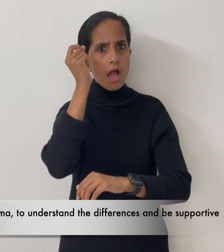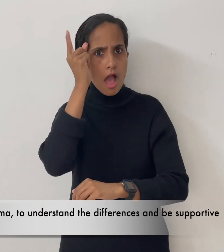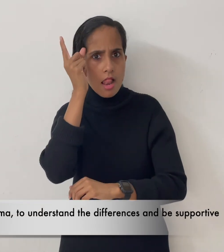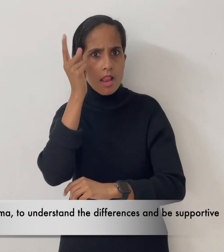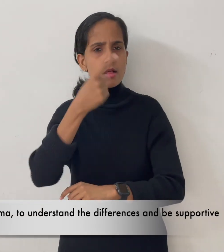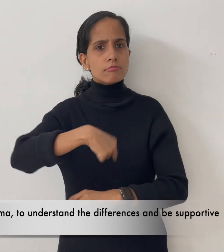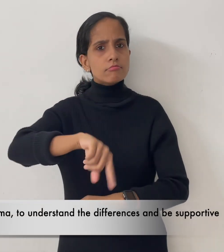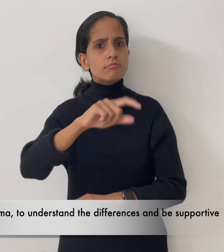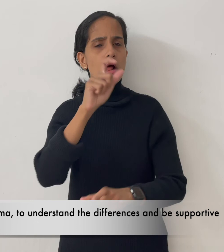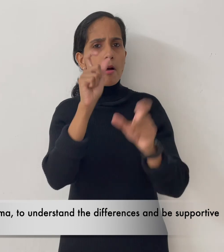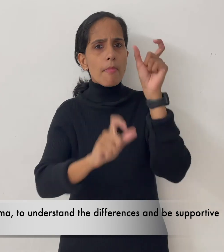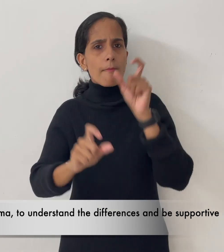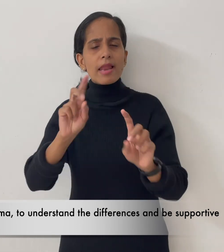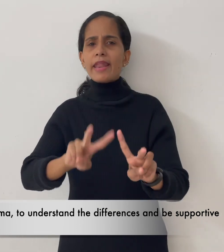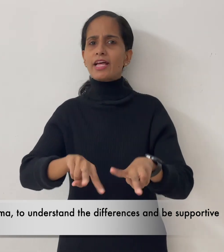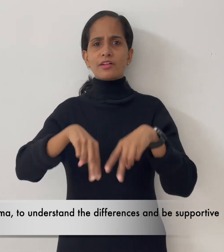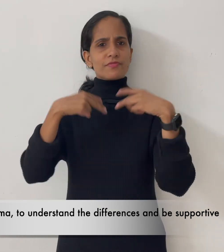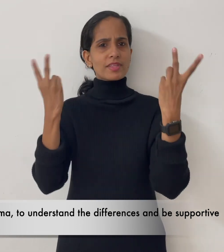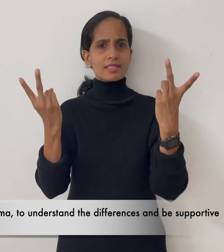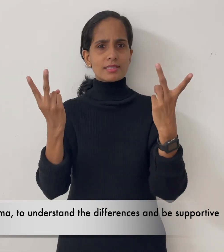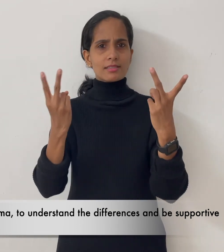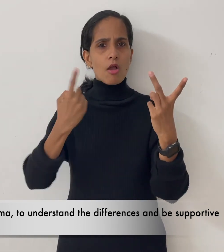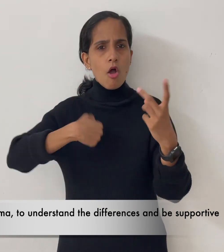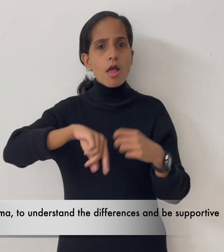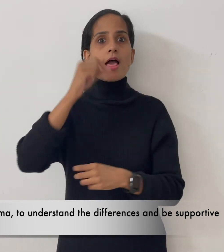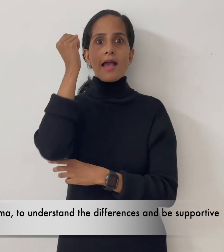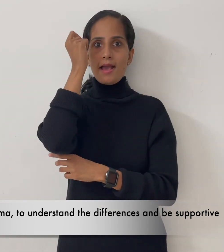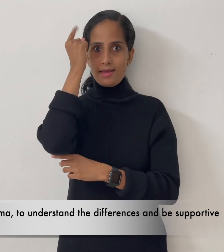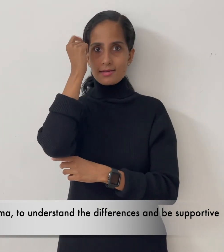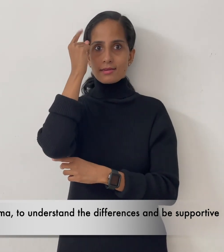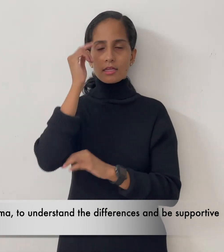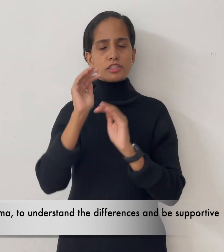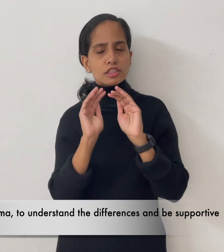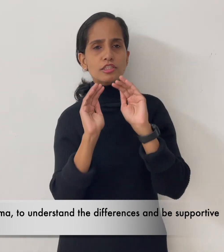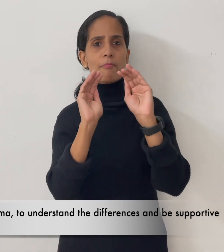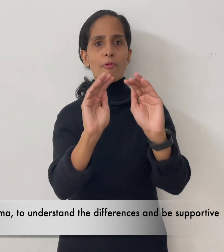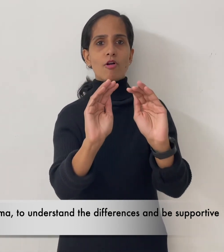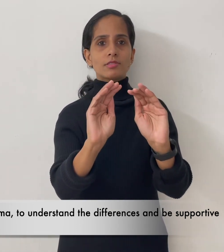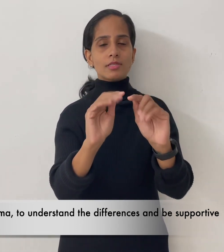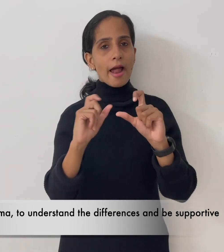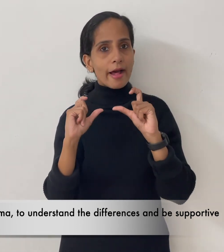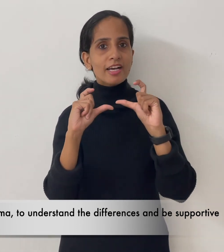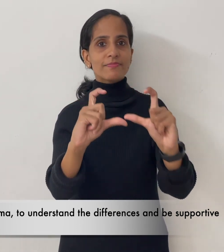stigma to understand the differences and be supportive.